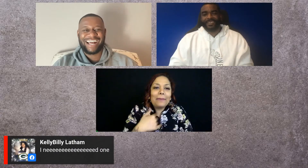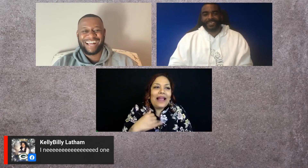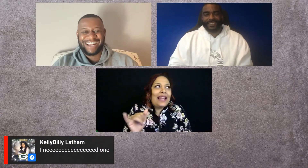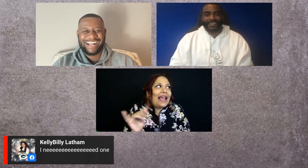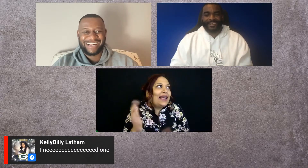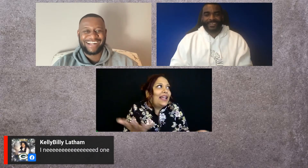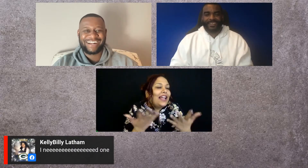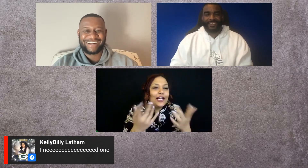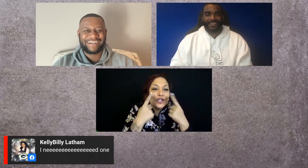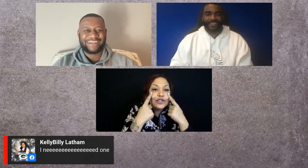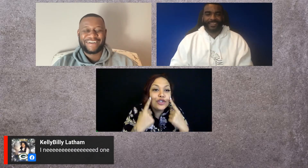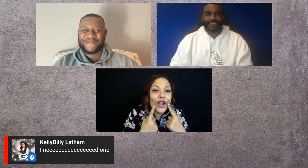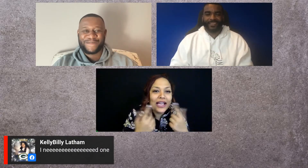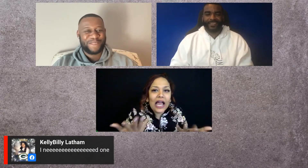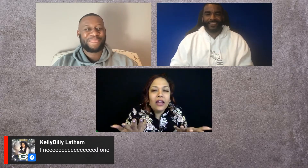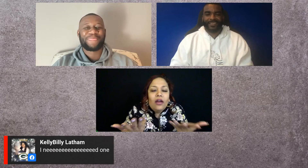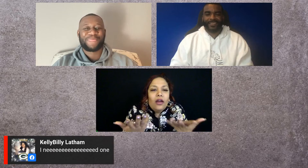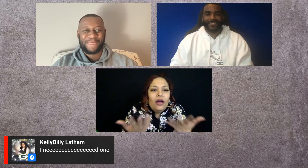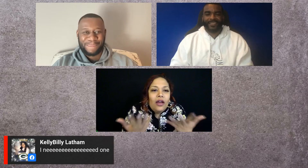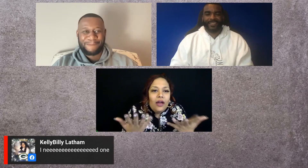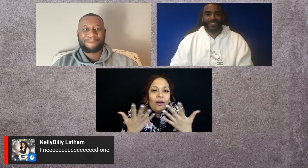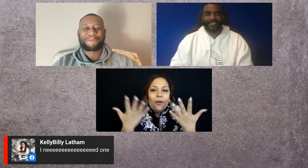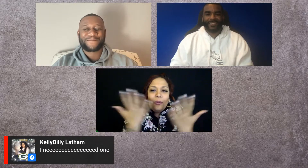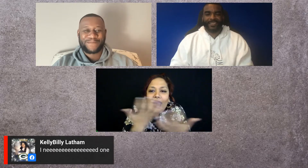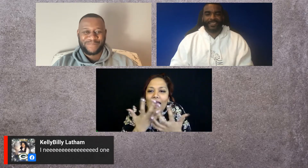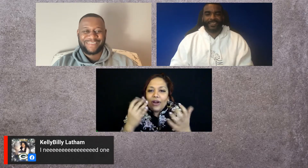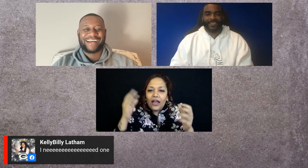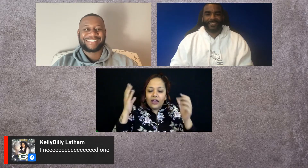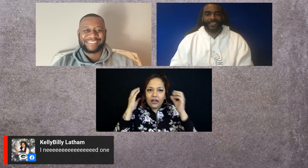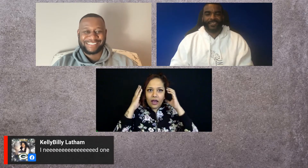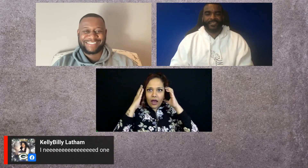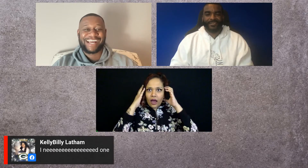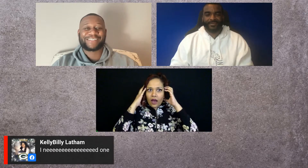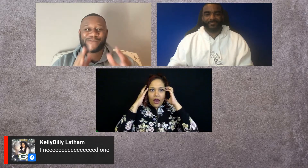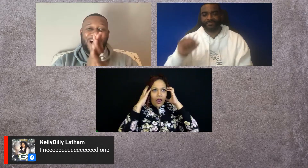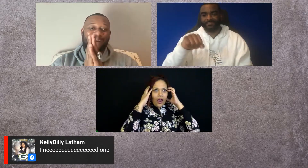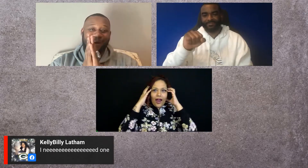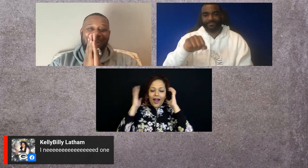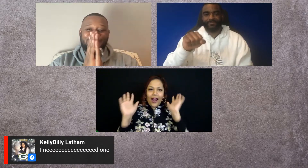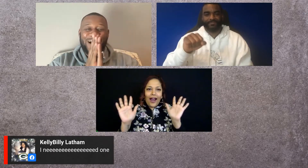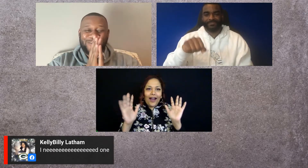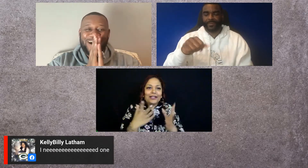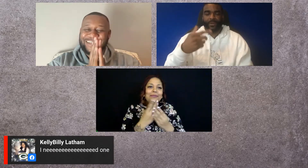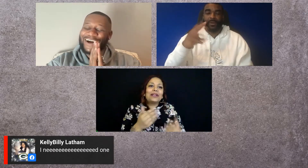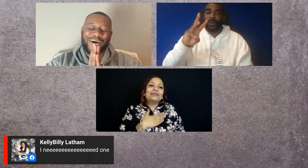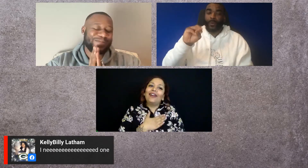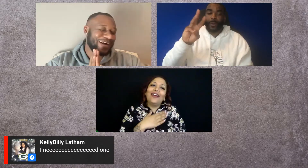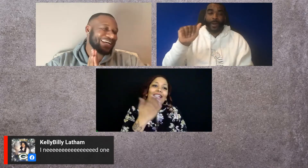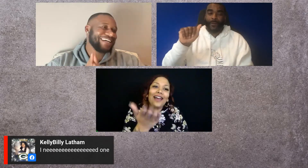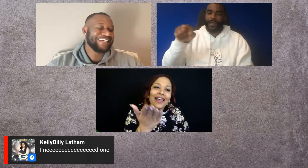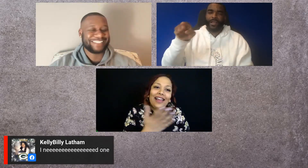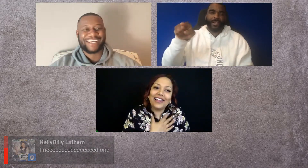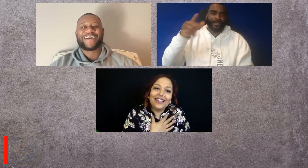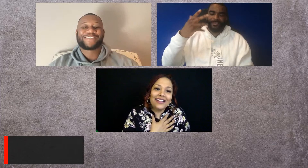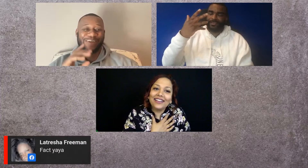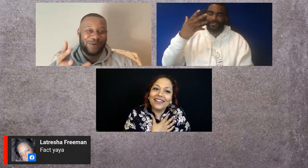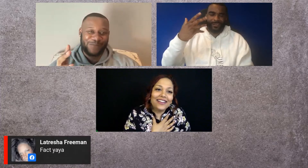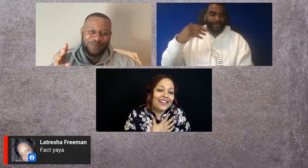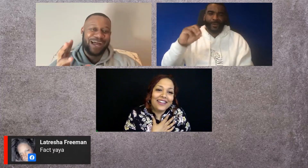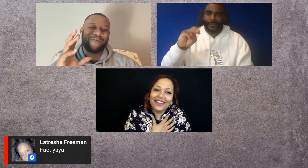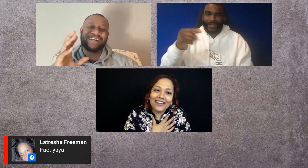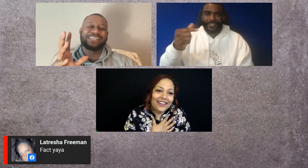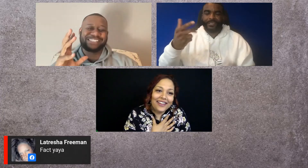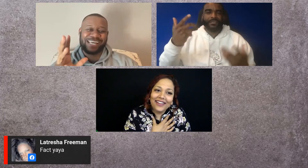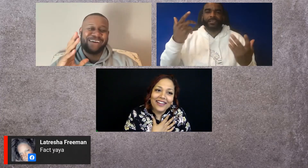headphones on, and it just almost made me cry. Yes. Wow. Wow. Oh my goodness.